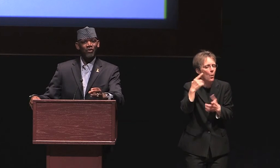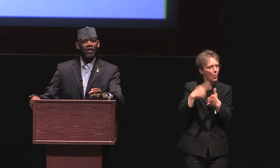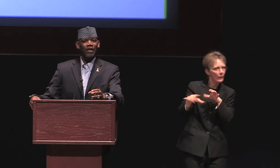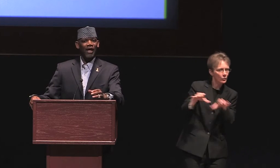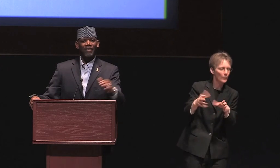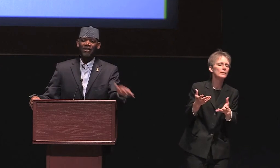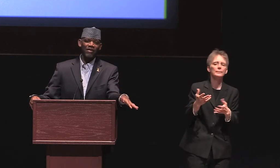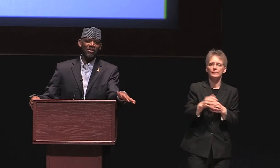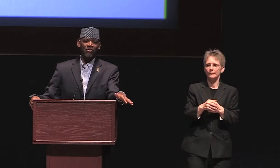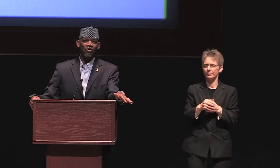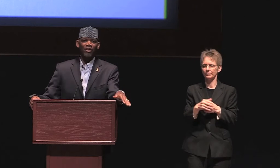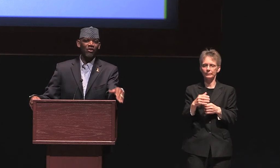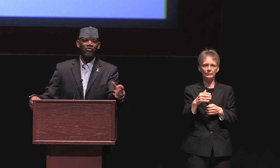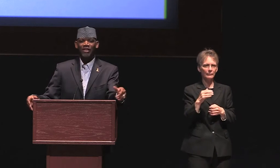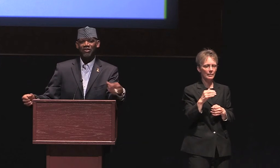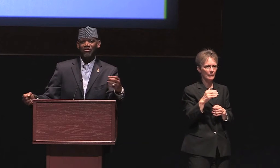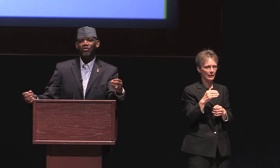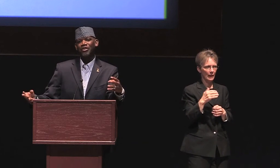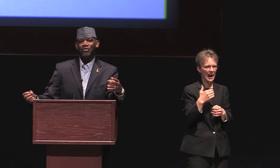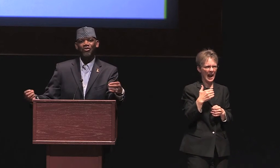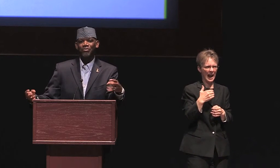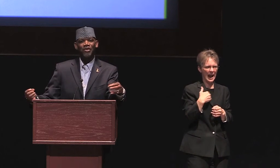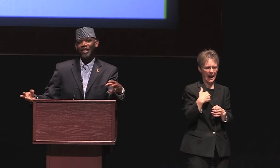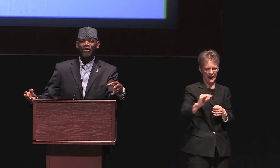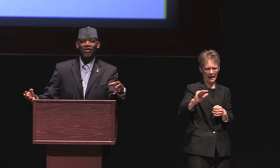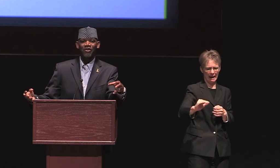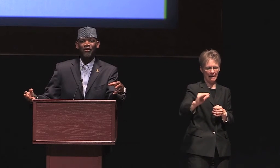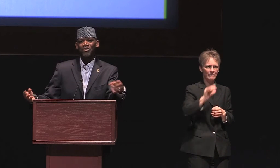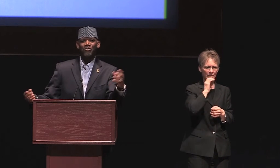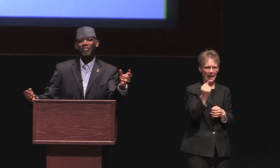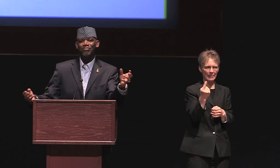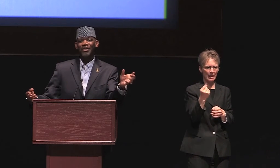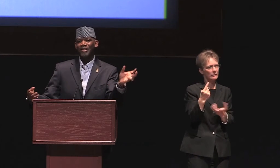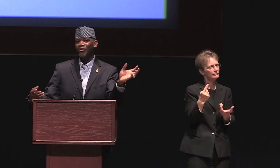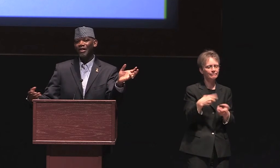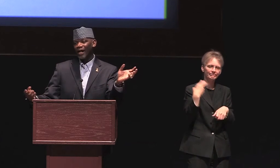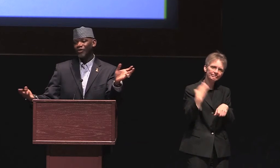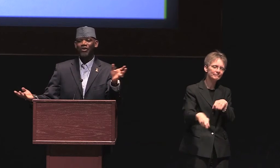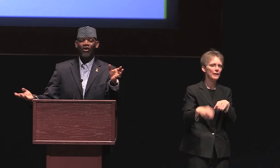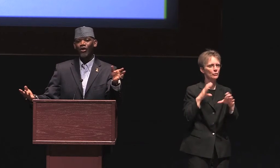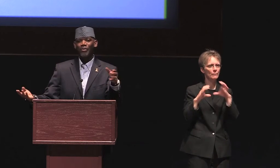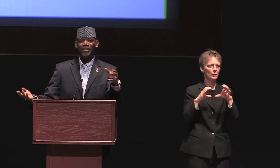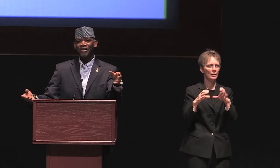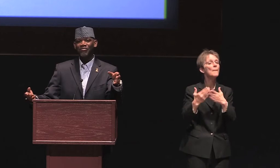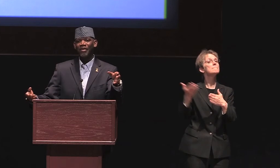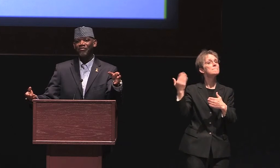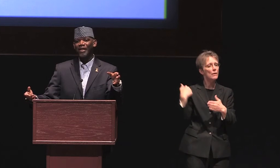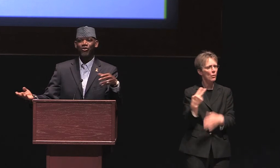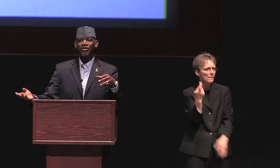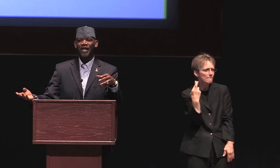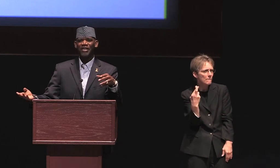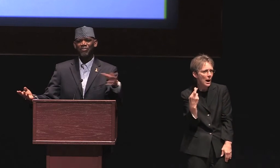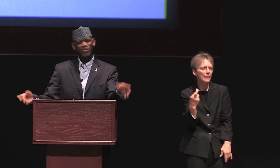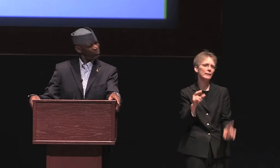they're doing. And I have an 11-year-old, and already it's difficult to communicate with her. She was my buddy. Oh, I go to art openings, and if